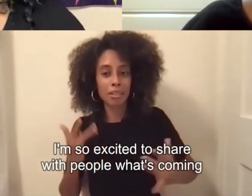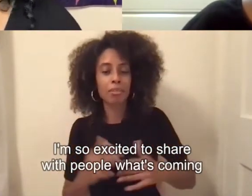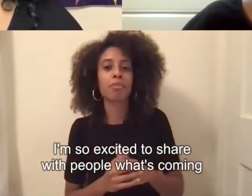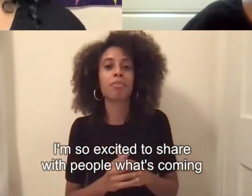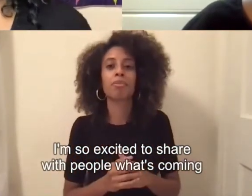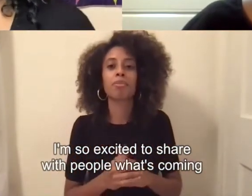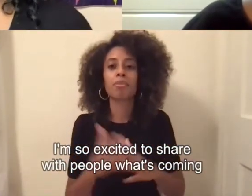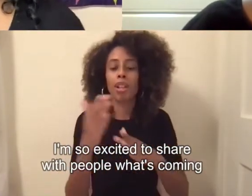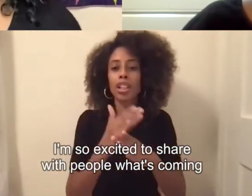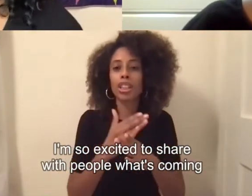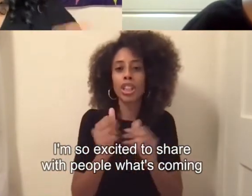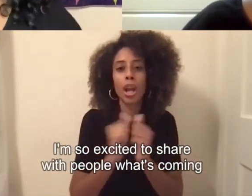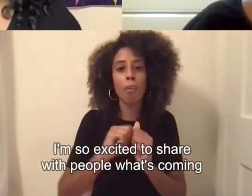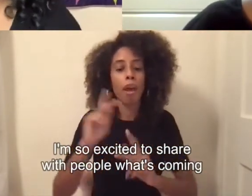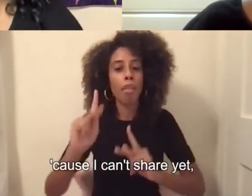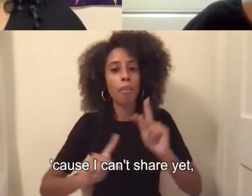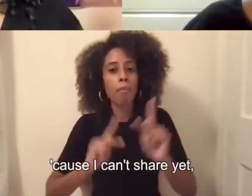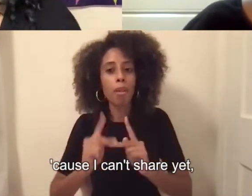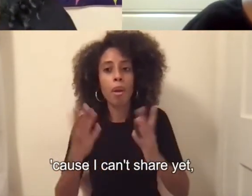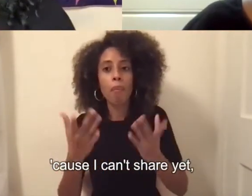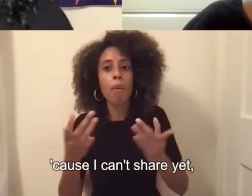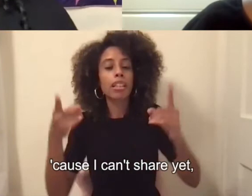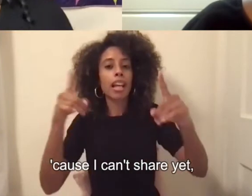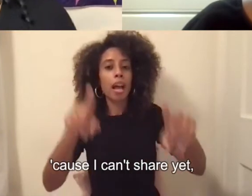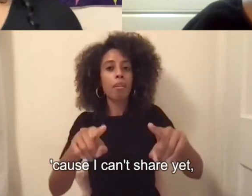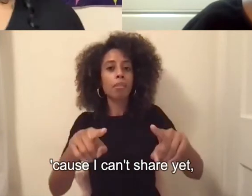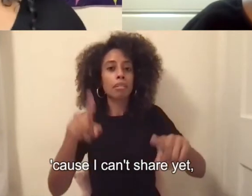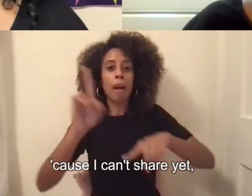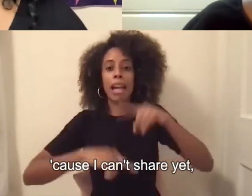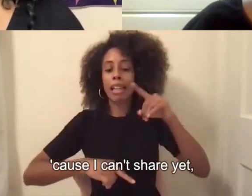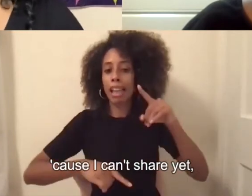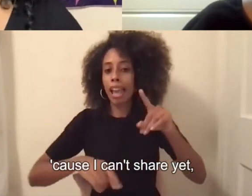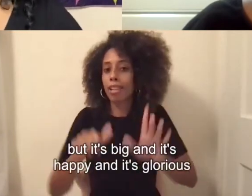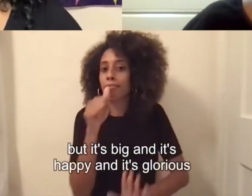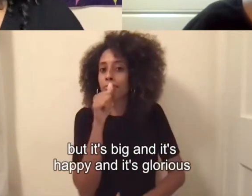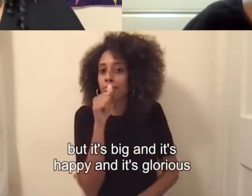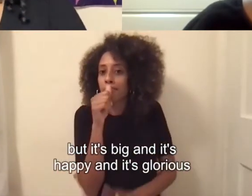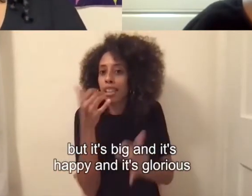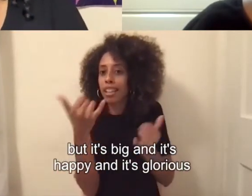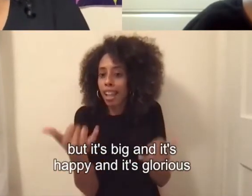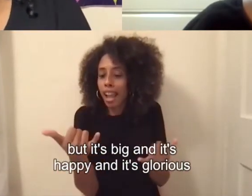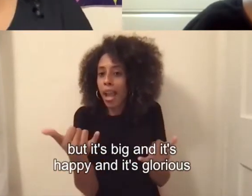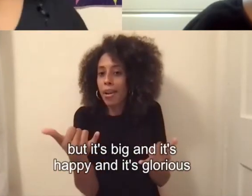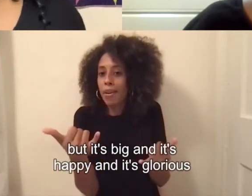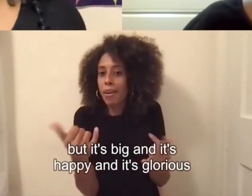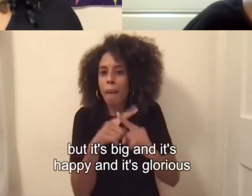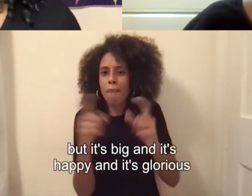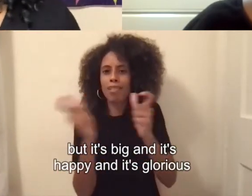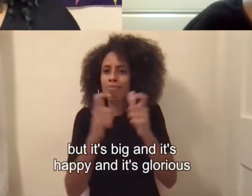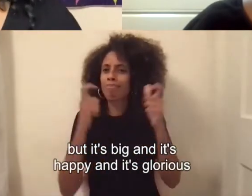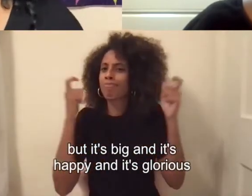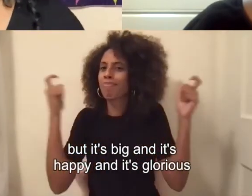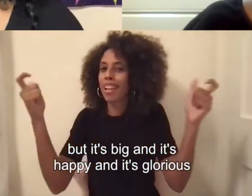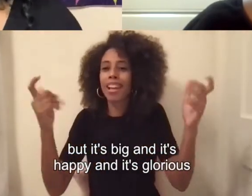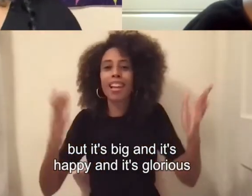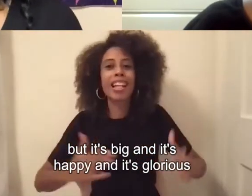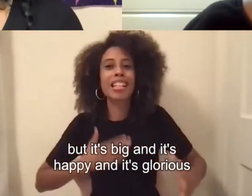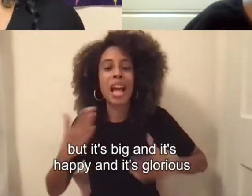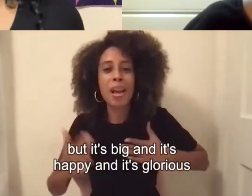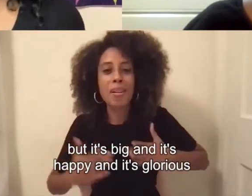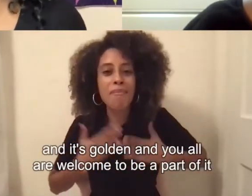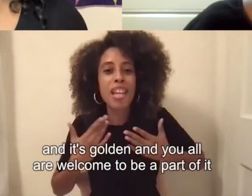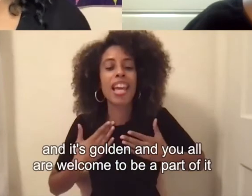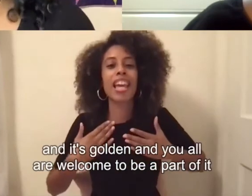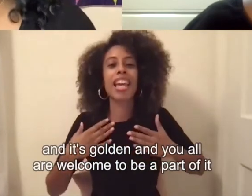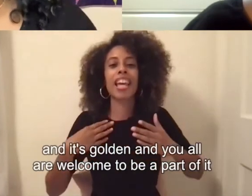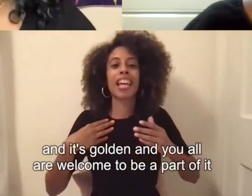to share with people what's coming, because I can't share yet, but big and it's happy and it's